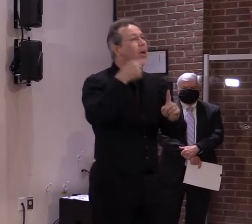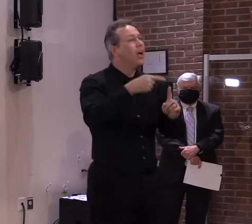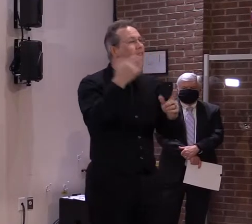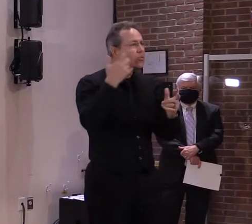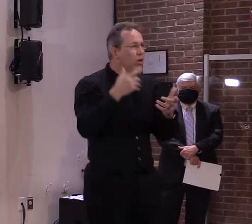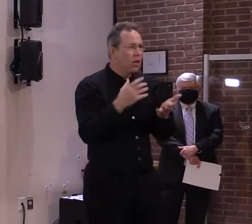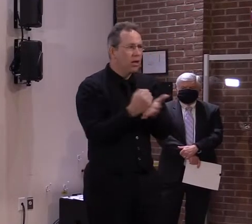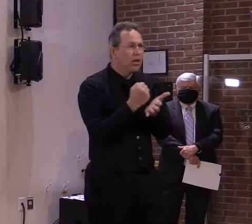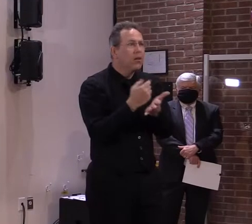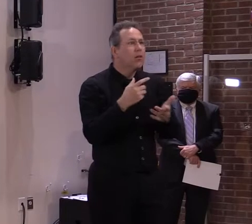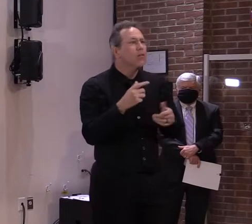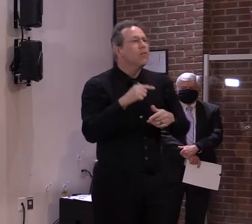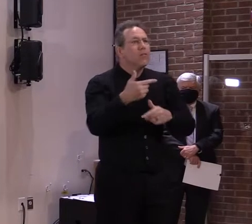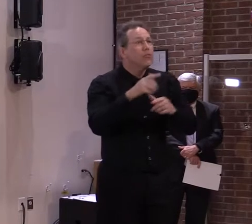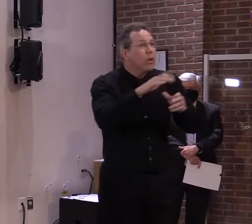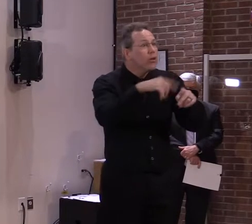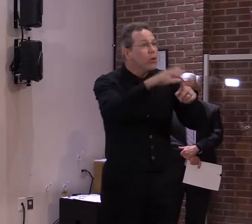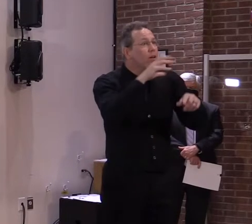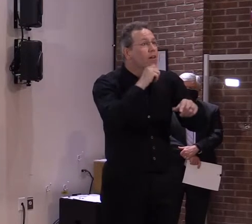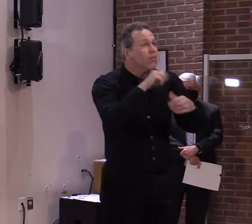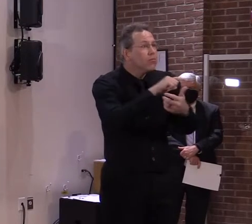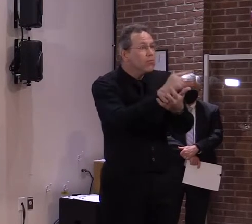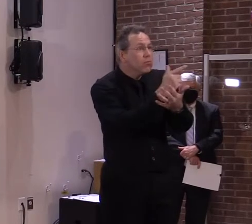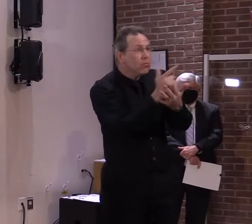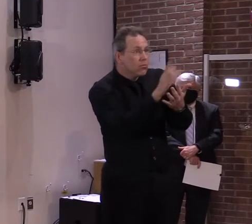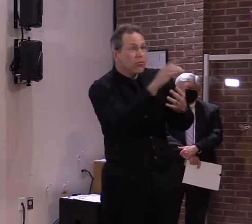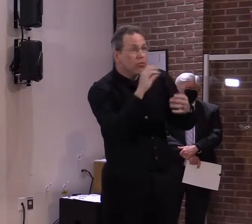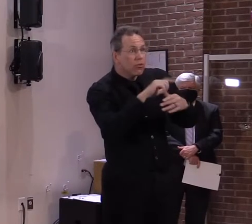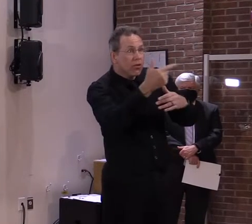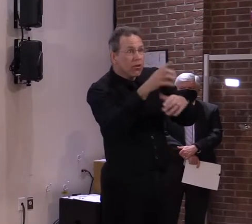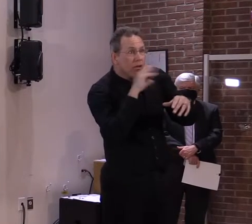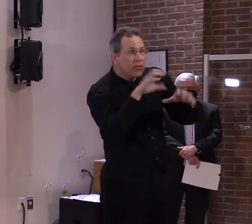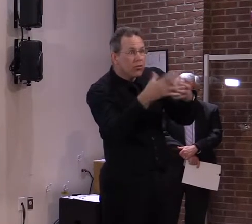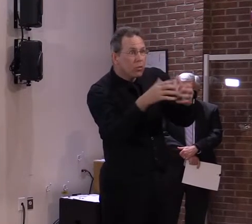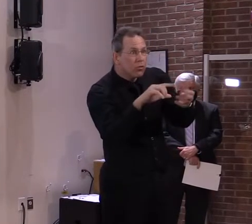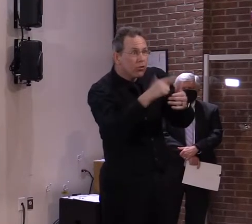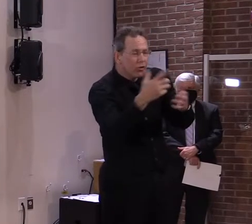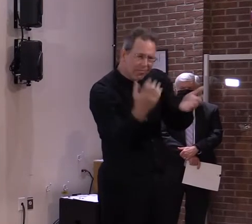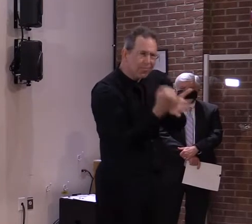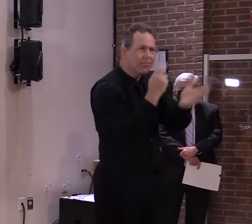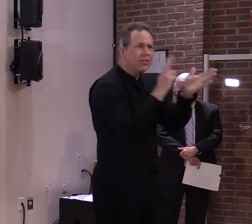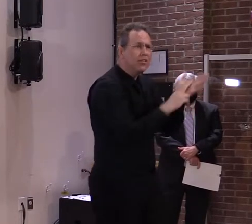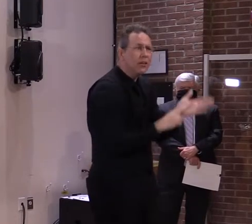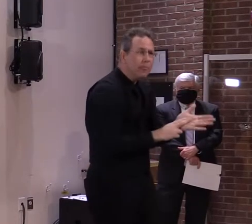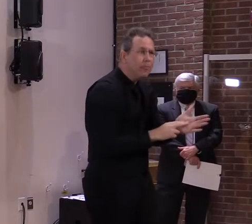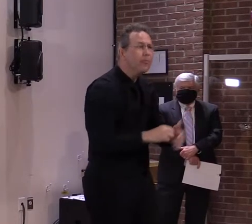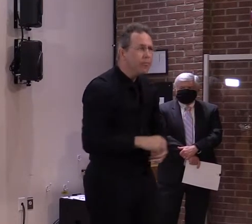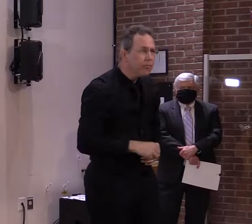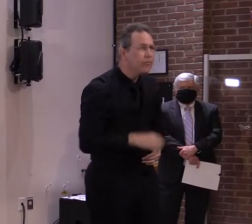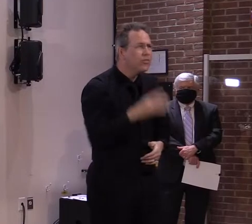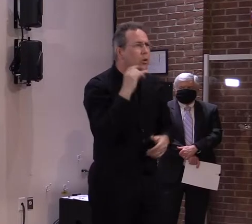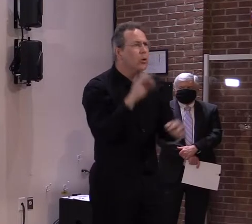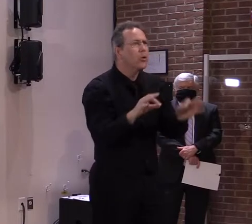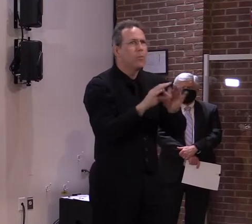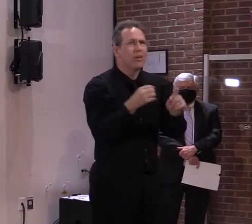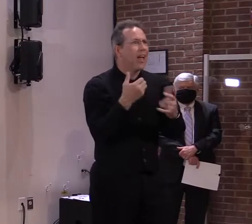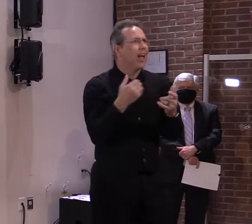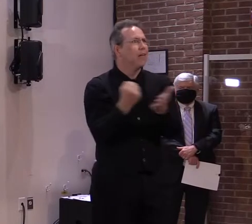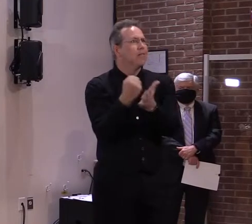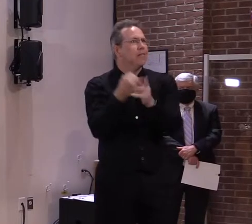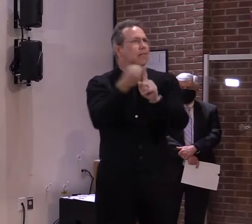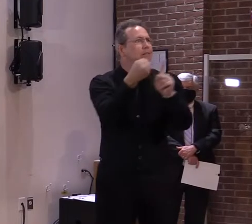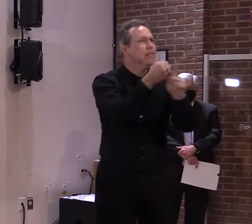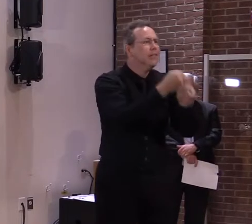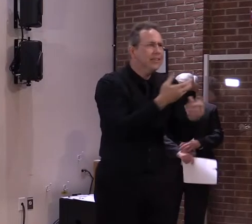already seeing the positive impacts of vaccinating those at greatest risk of death, with about 90% of Vermonters 65 and